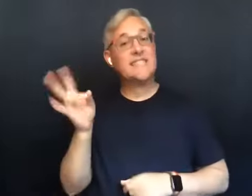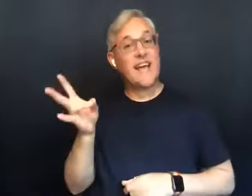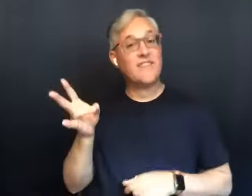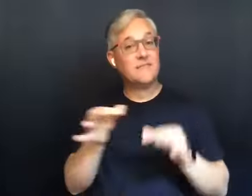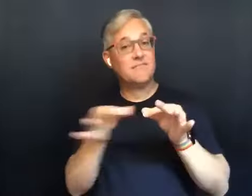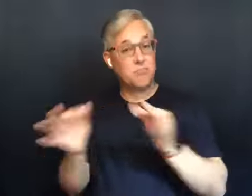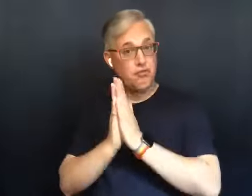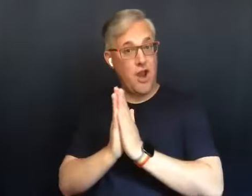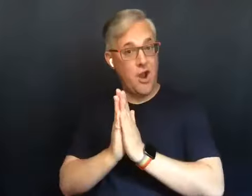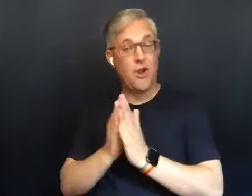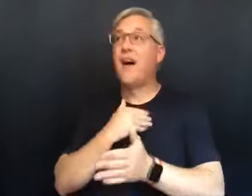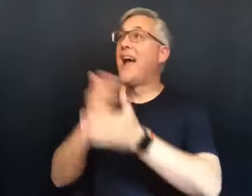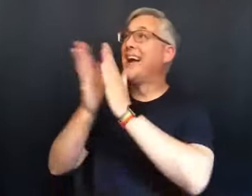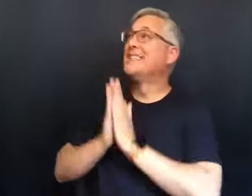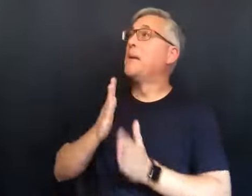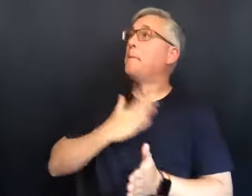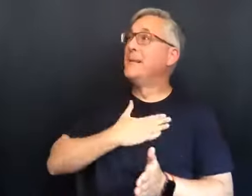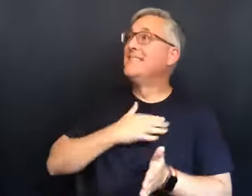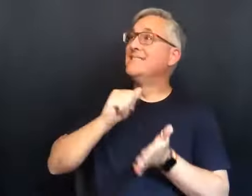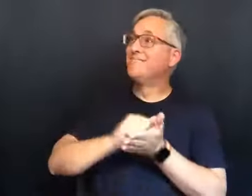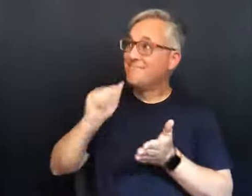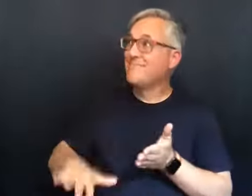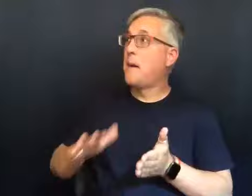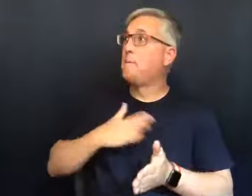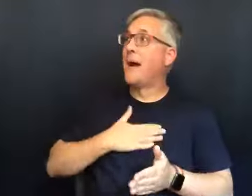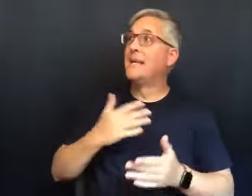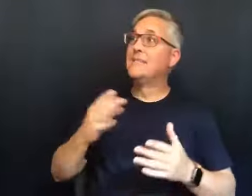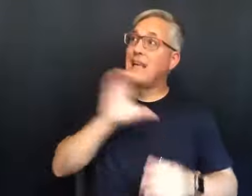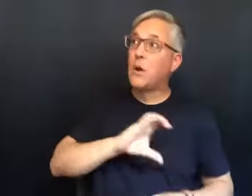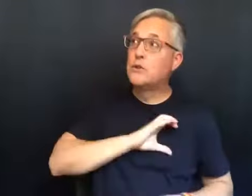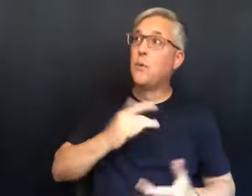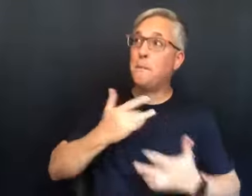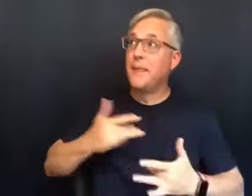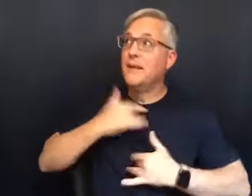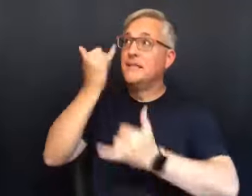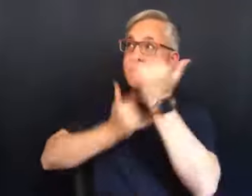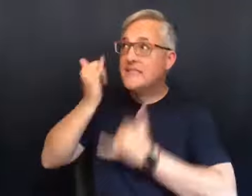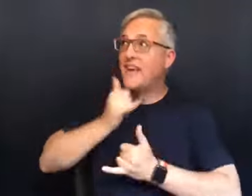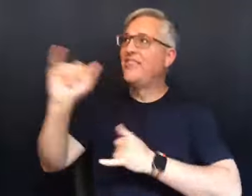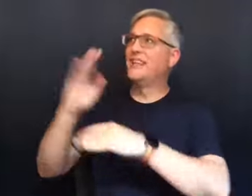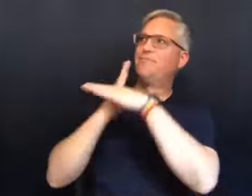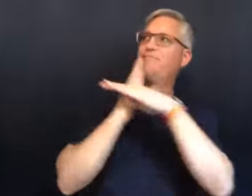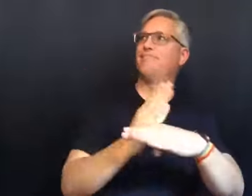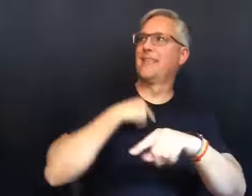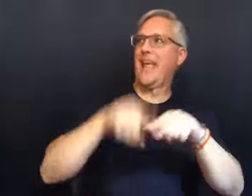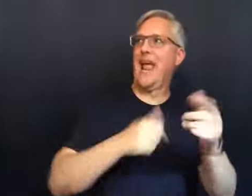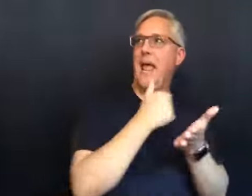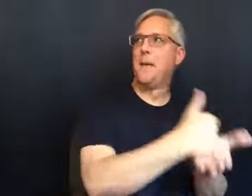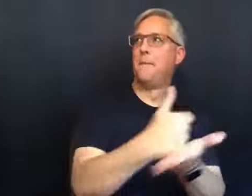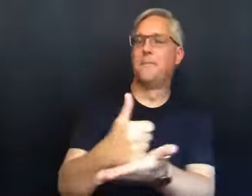to remove from me all the defects of character that stand in the way of my usefulness. So the motive here is really to be useful.